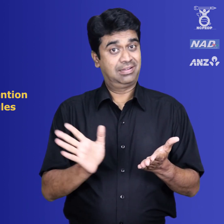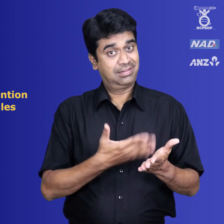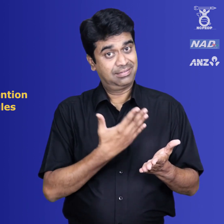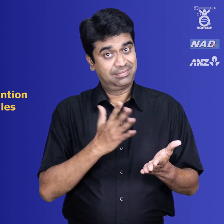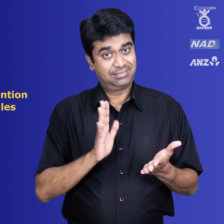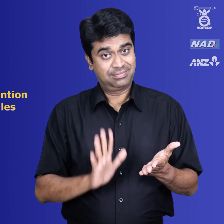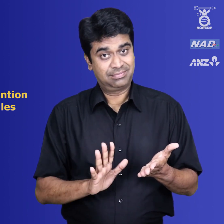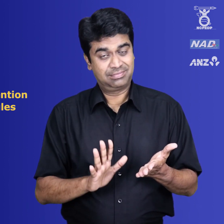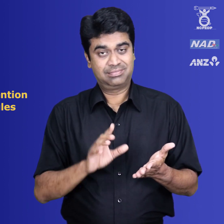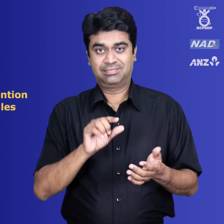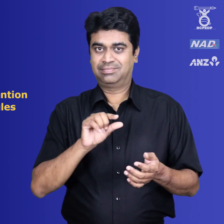thereunder.